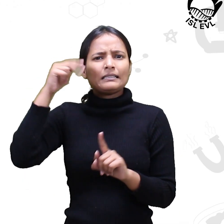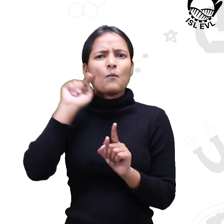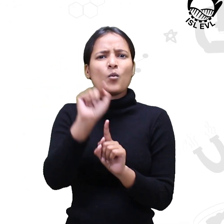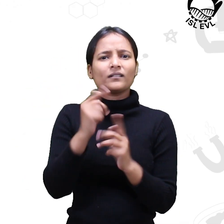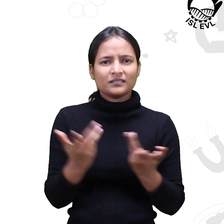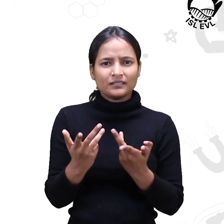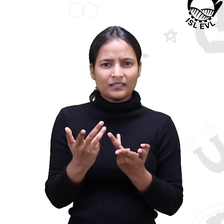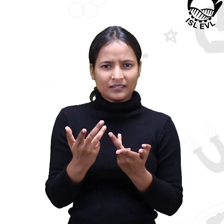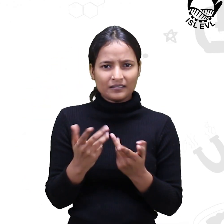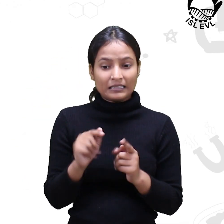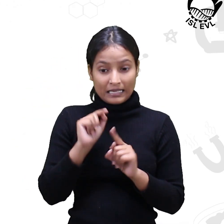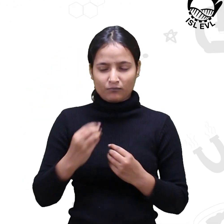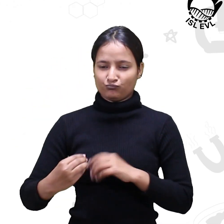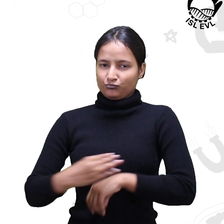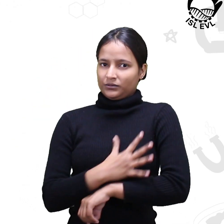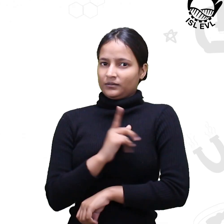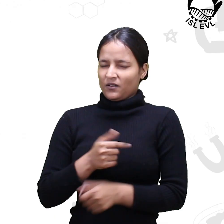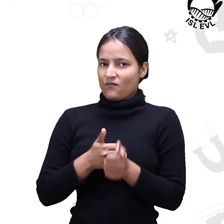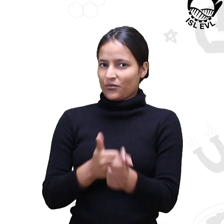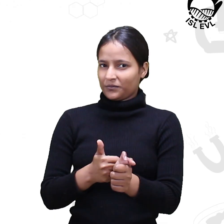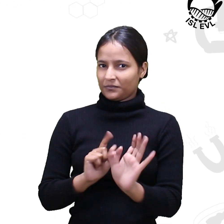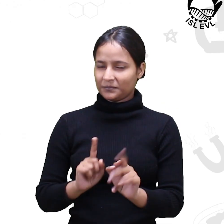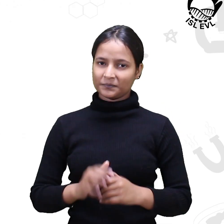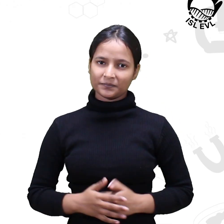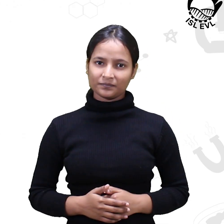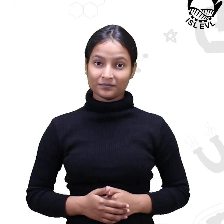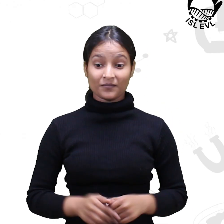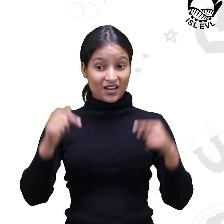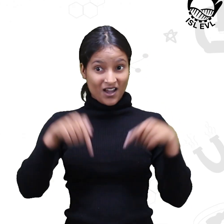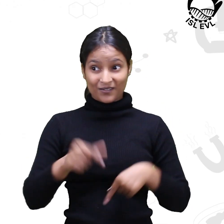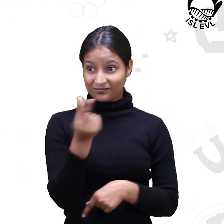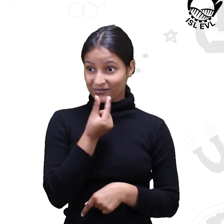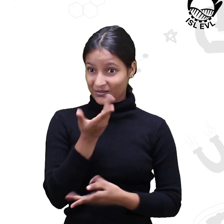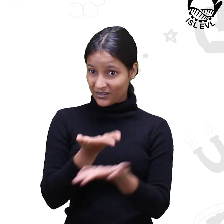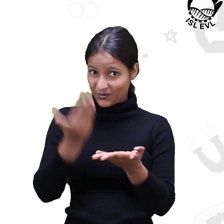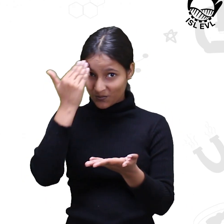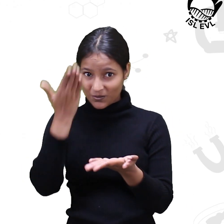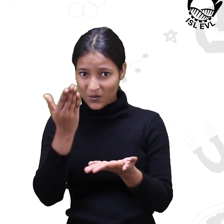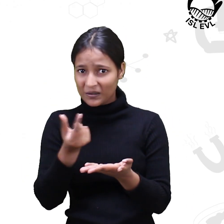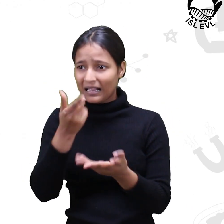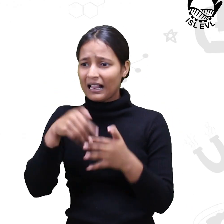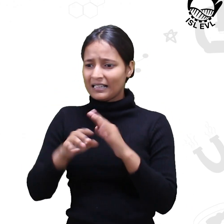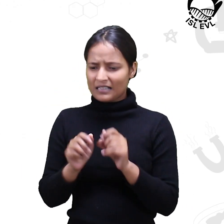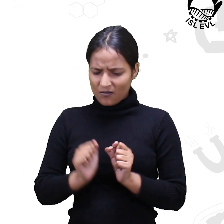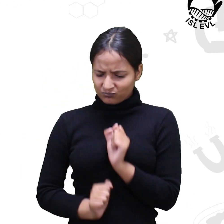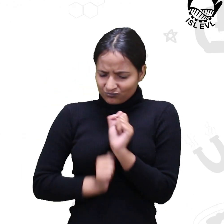to IIT. So, Utsuka, do you now know why babies kick in the